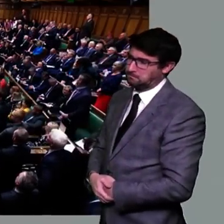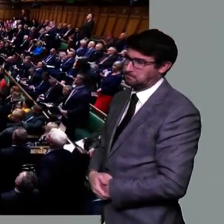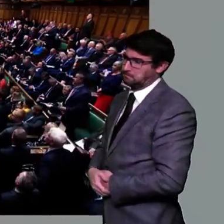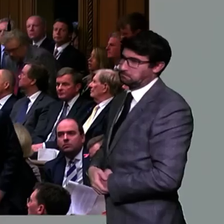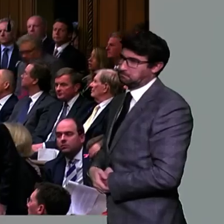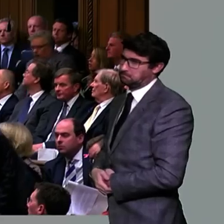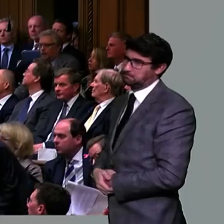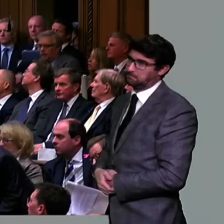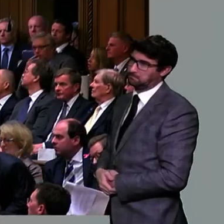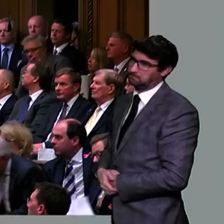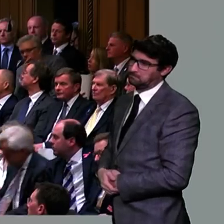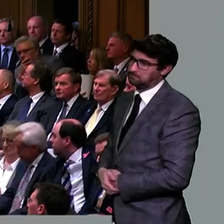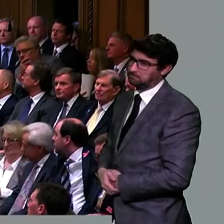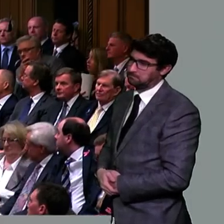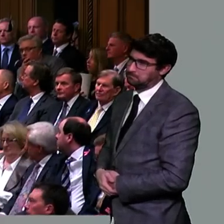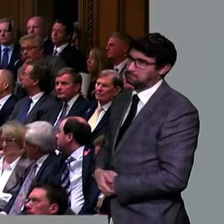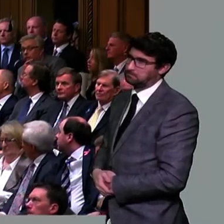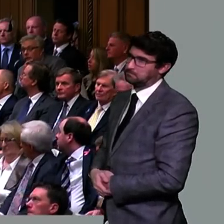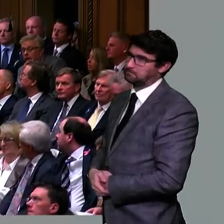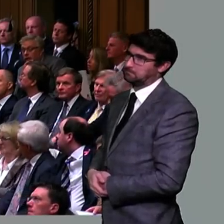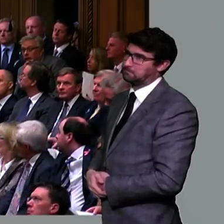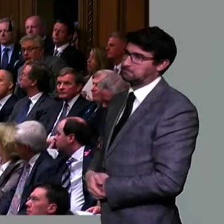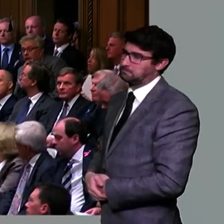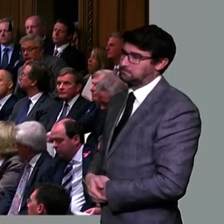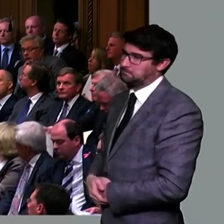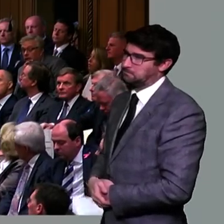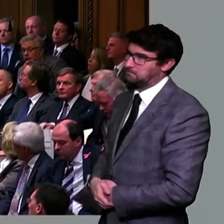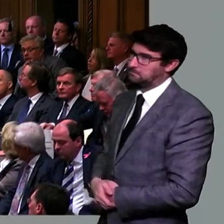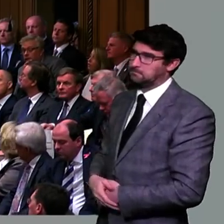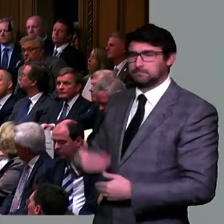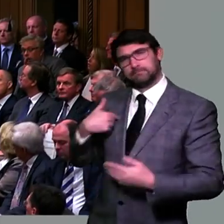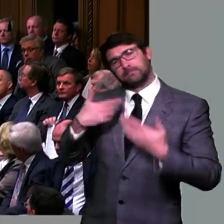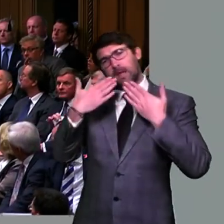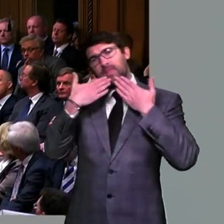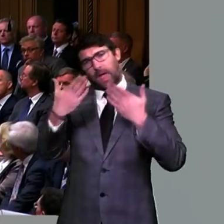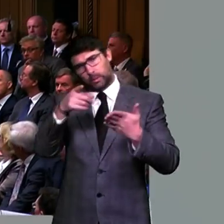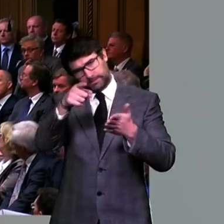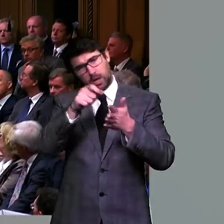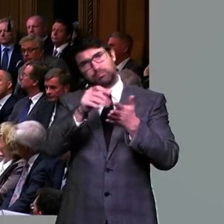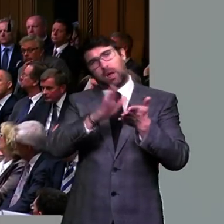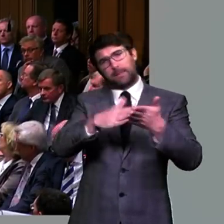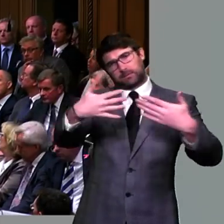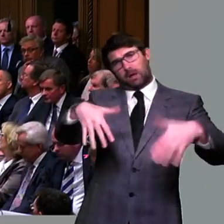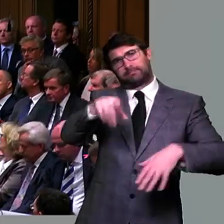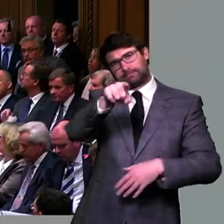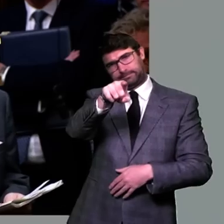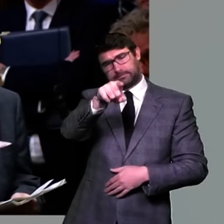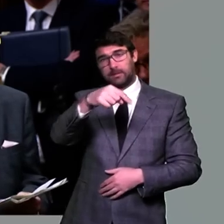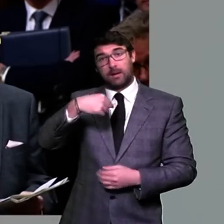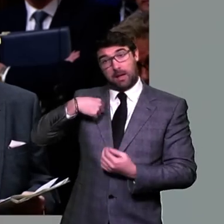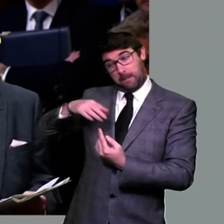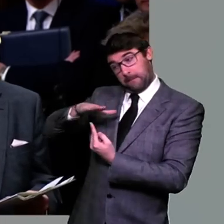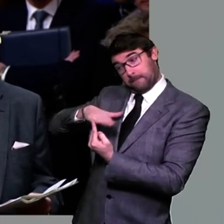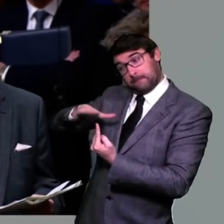Mr. Speaker, I would like to thank the Prime Minister for sticking by her word and giving communities in Fylde the final say on